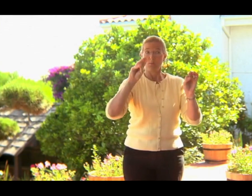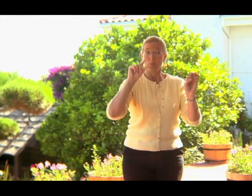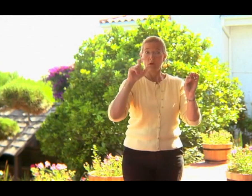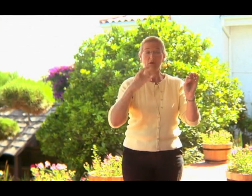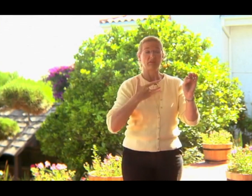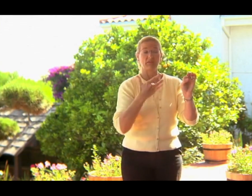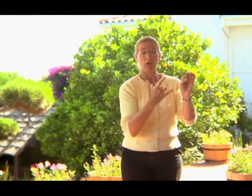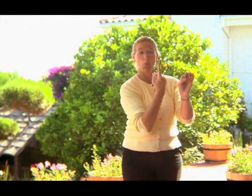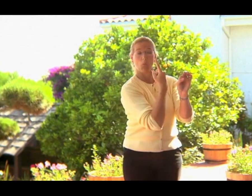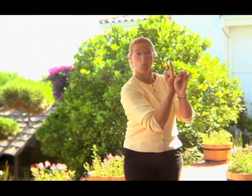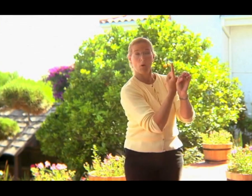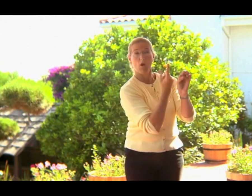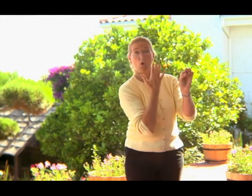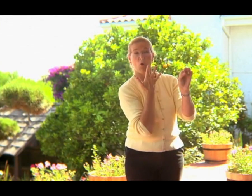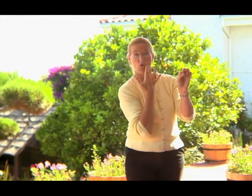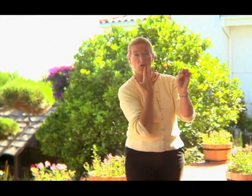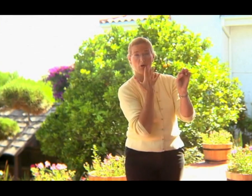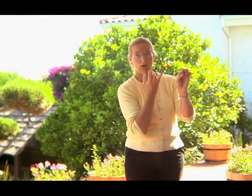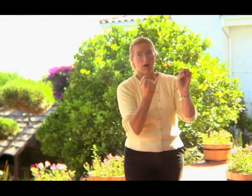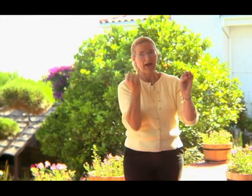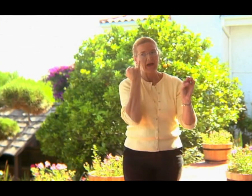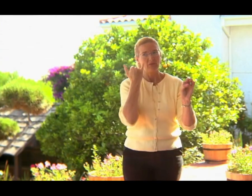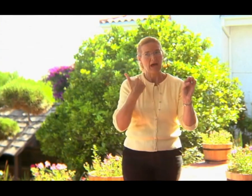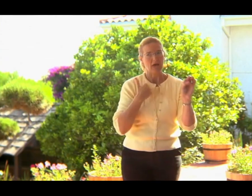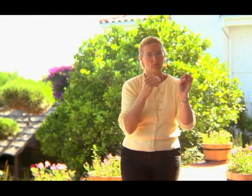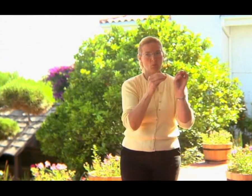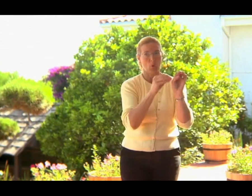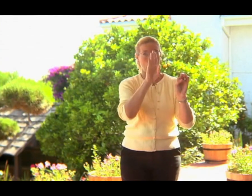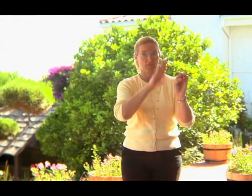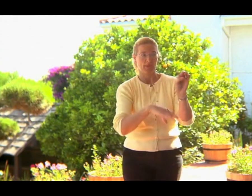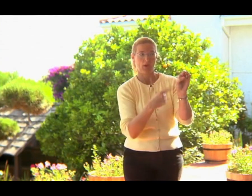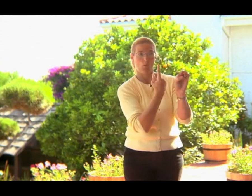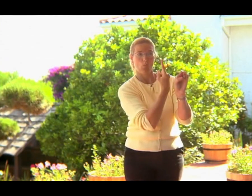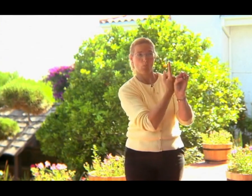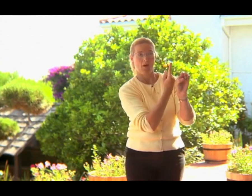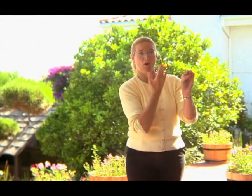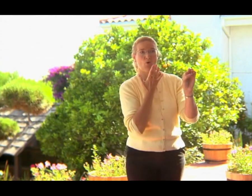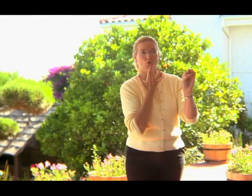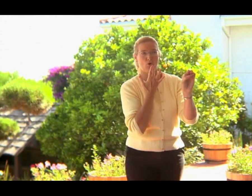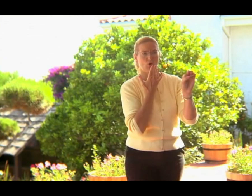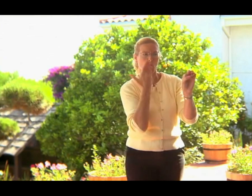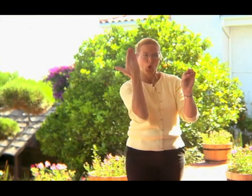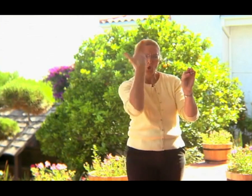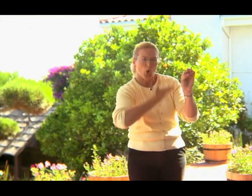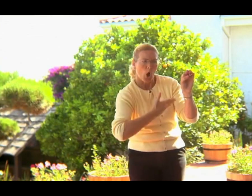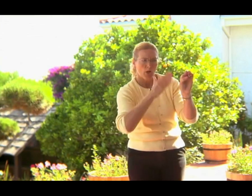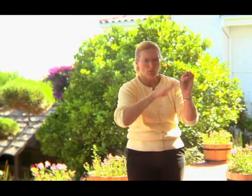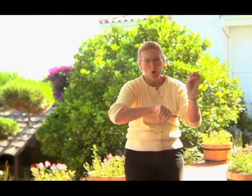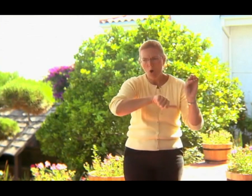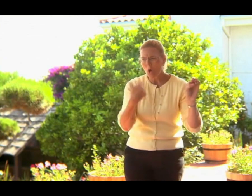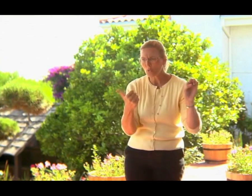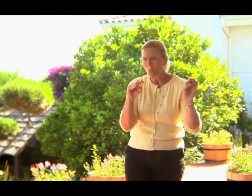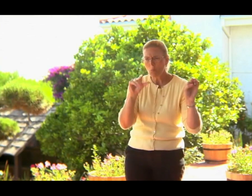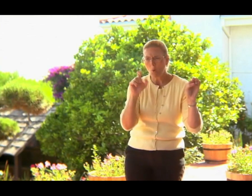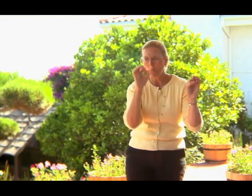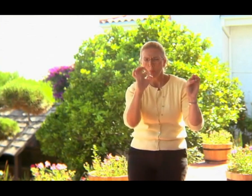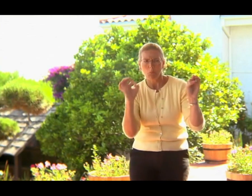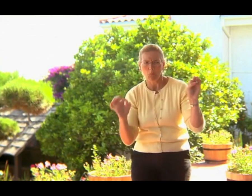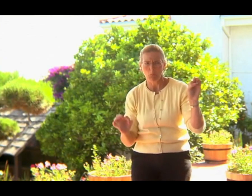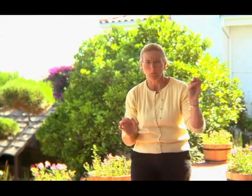Usually moles are only one color. So if you have a spot that has more than one color in it or is darker than your other